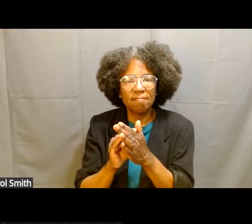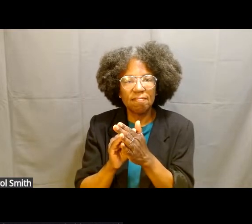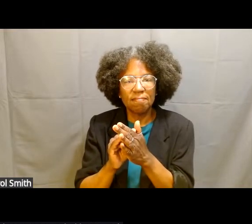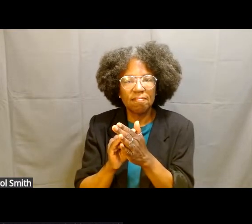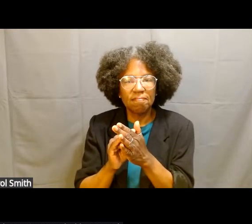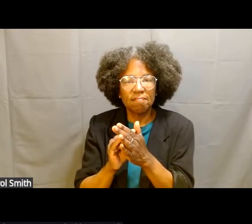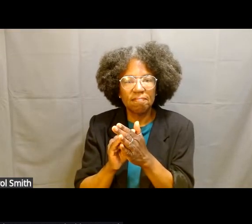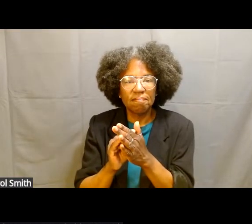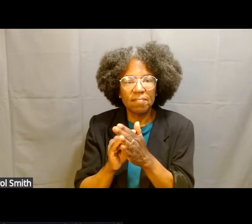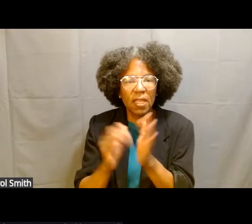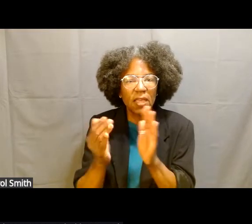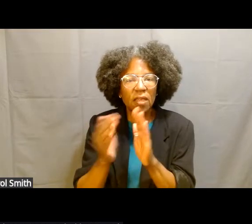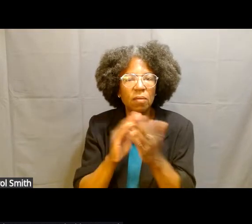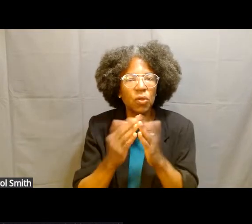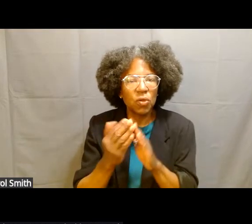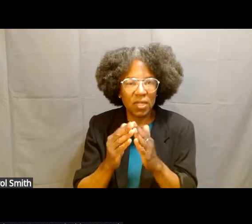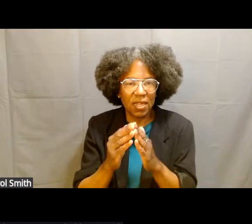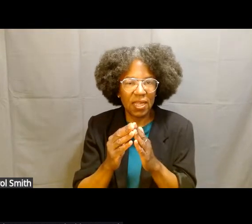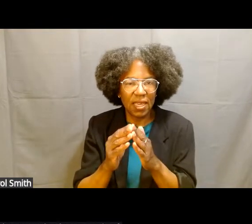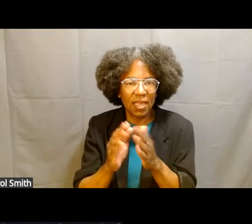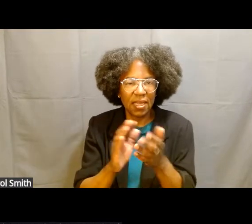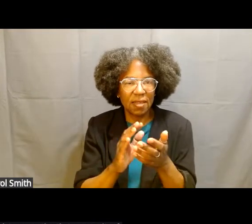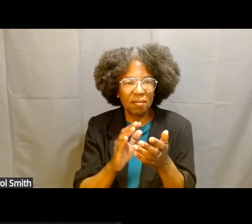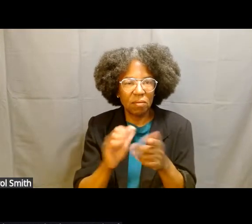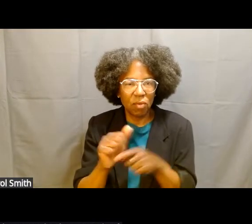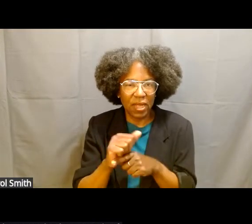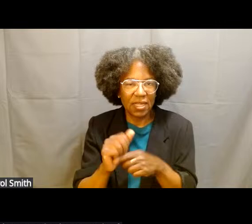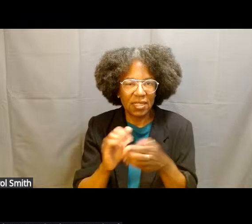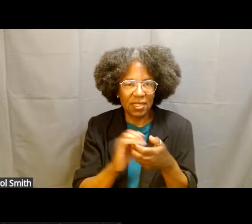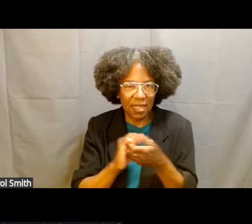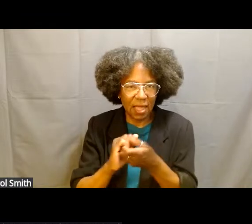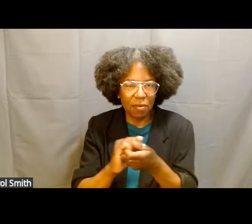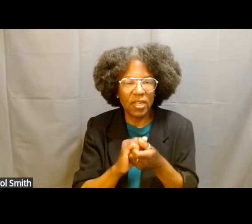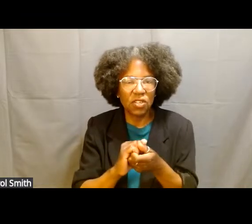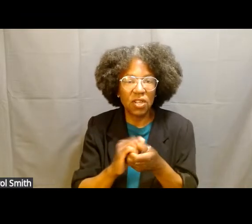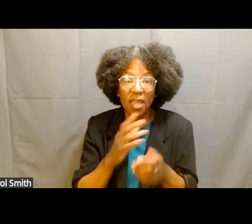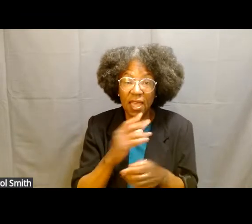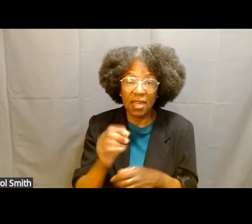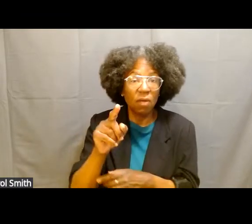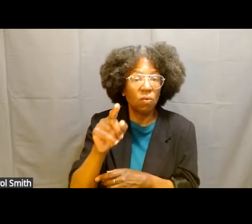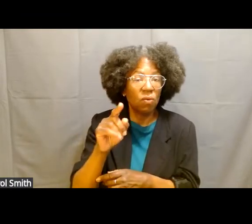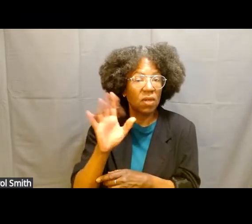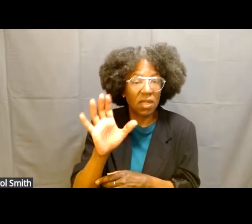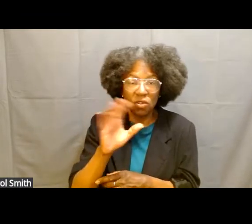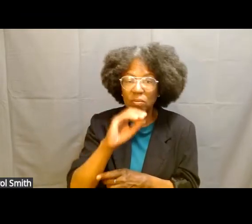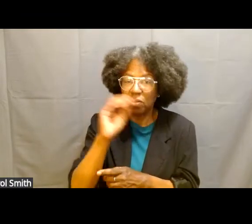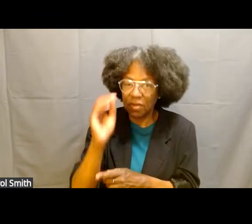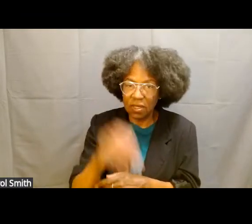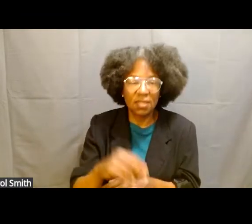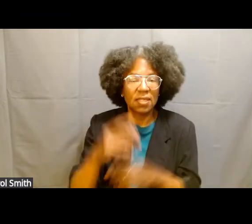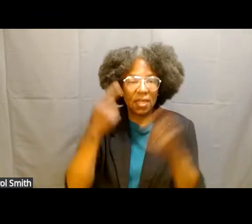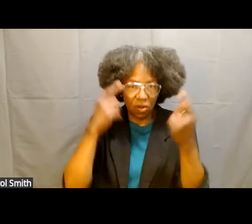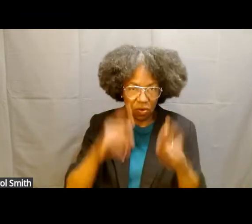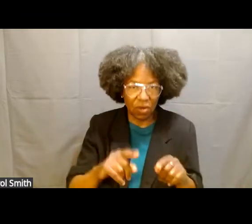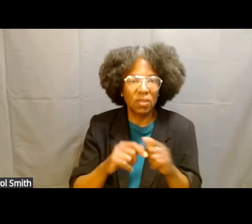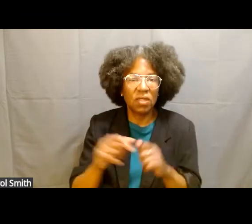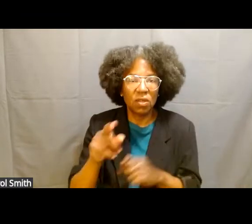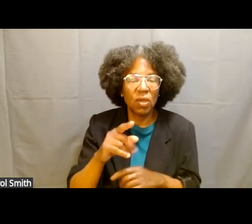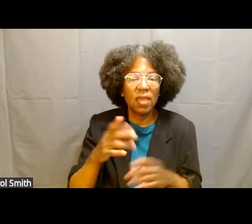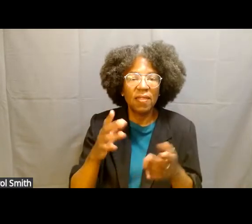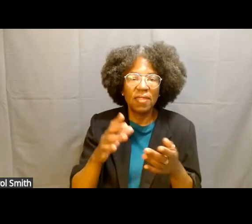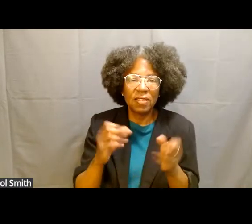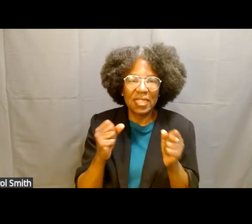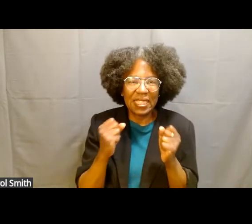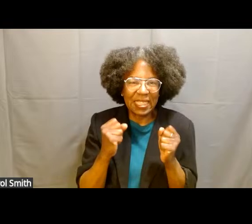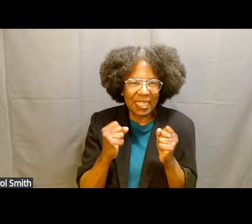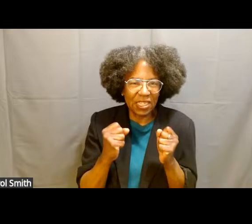community of practice, collaboration, and work. And I 100% agree with you. There is this tension between how do